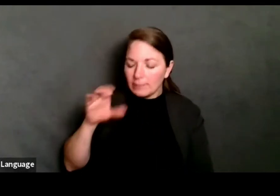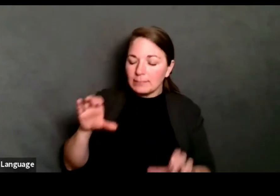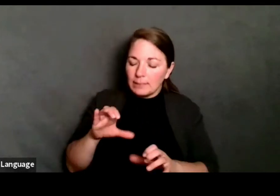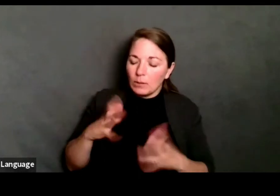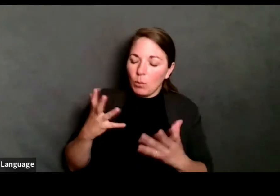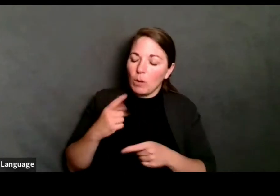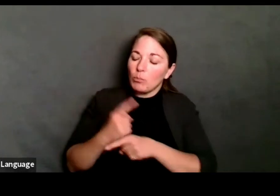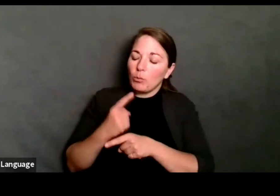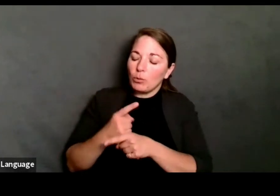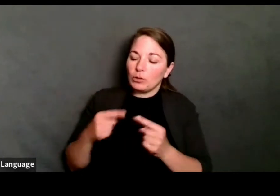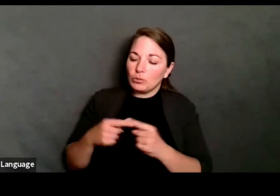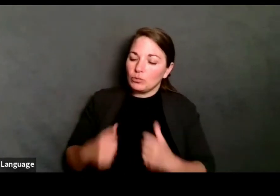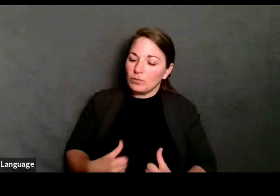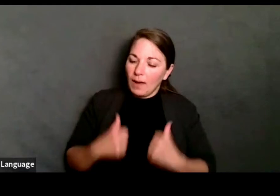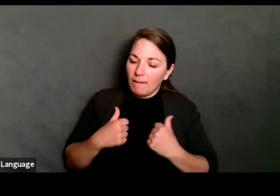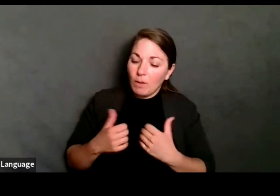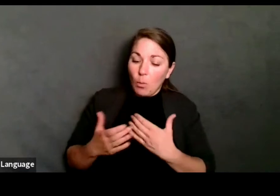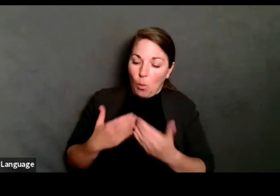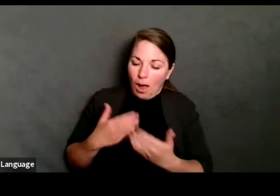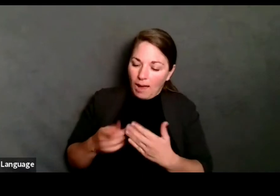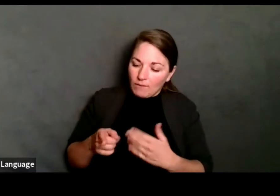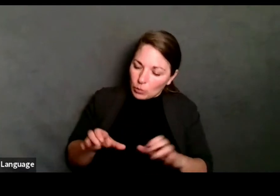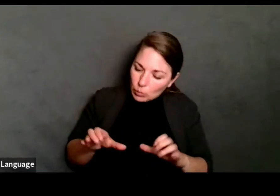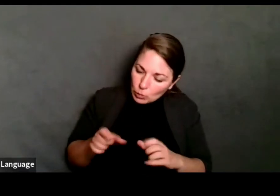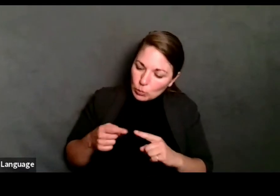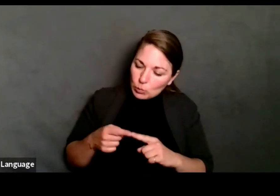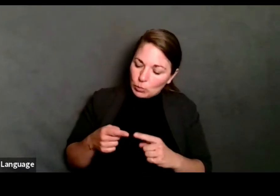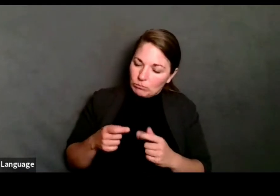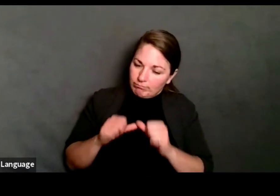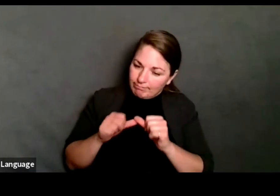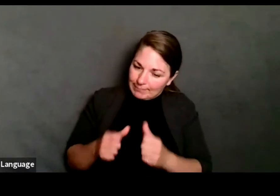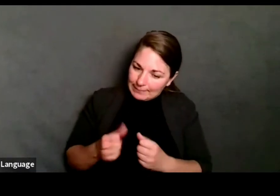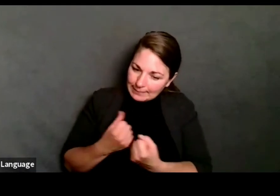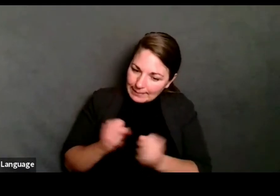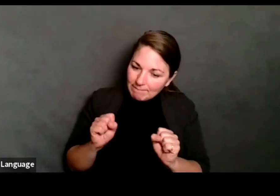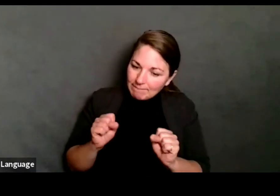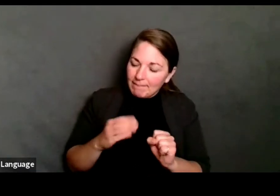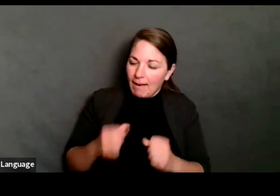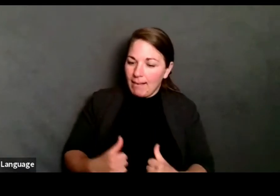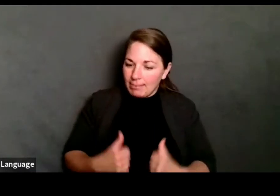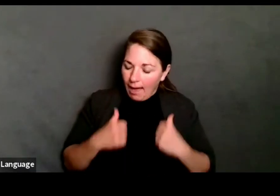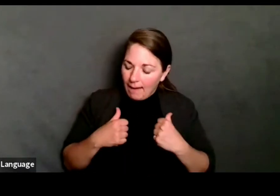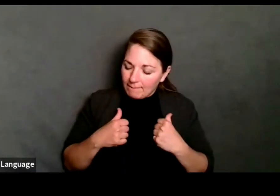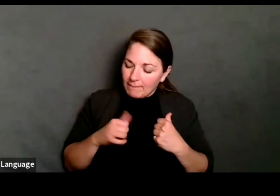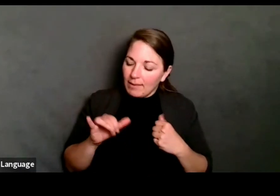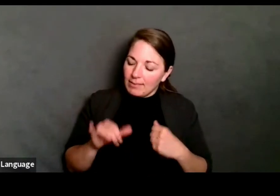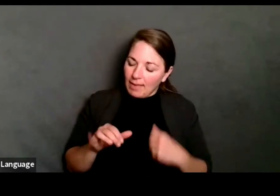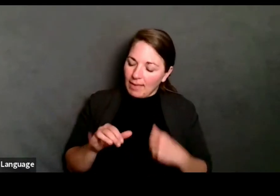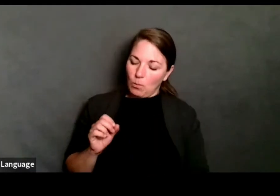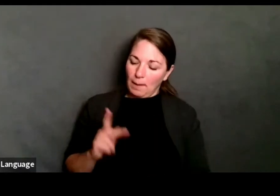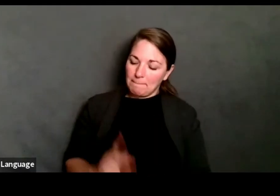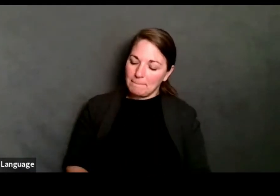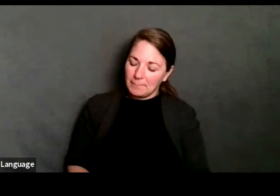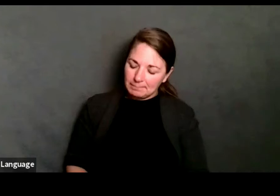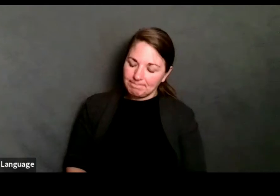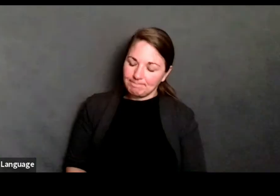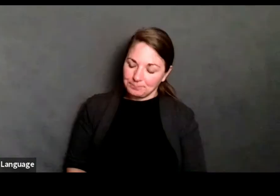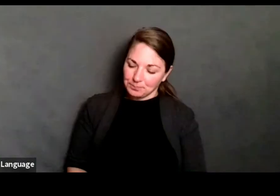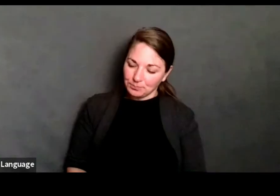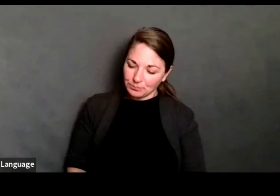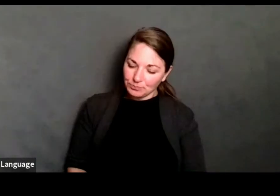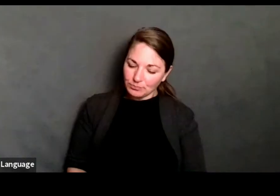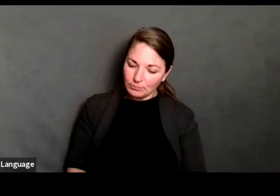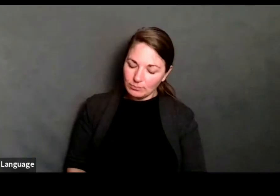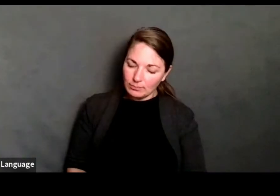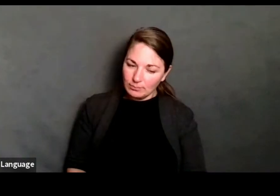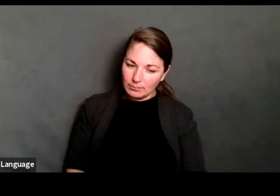Whatever you did to stay safe and alive is okay. Now, the other reason why I want to focus